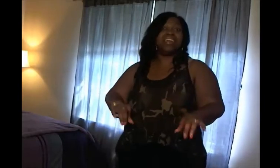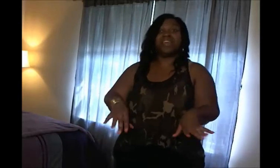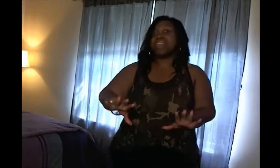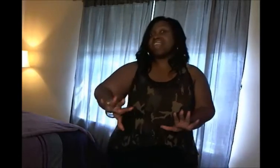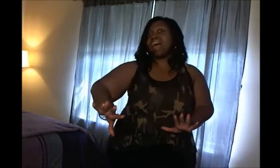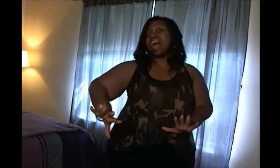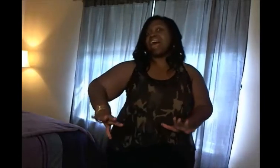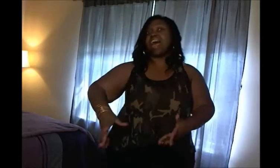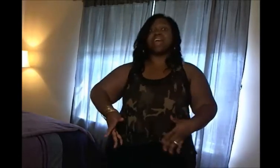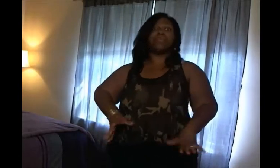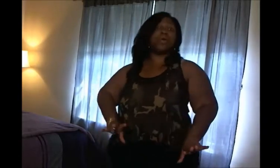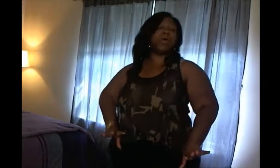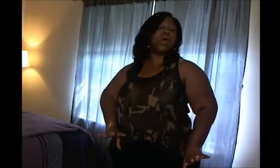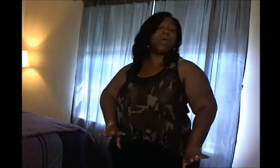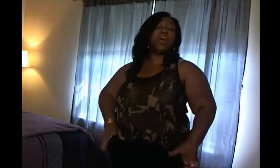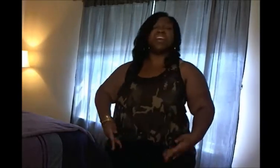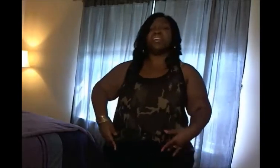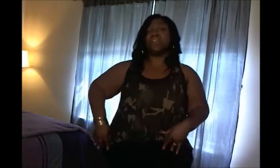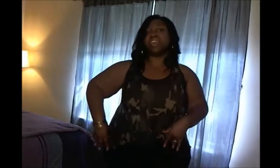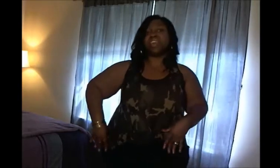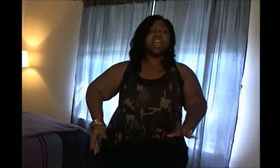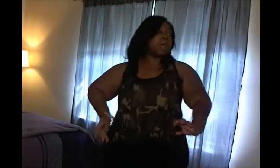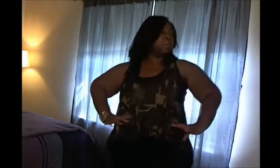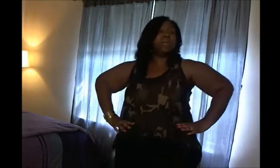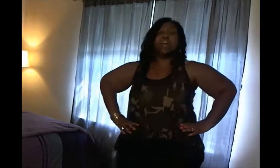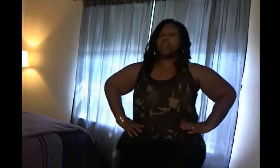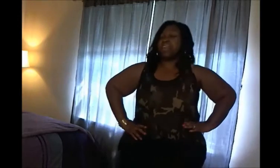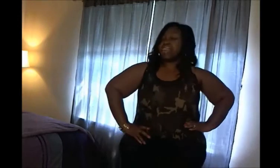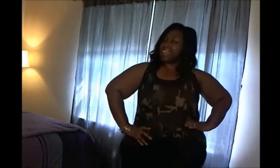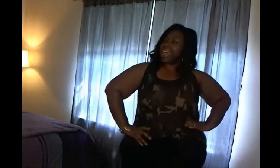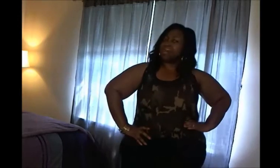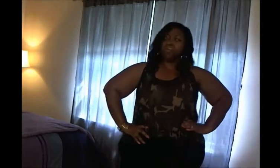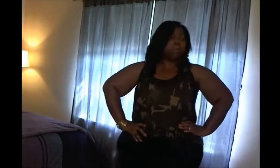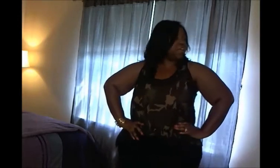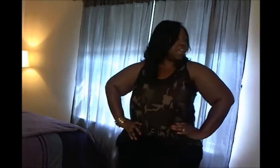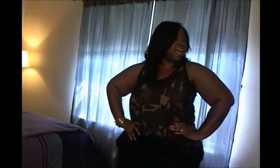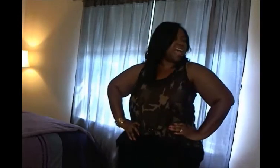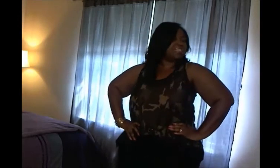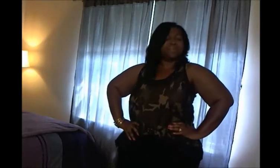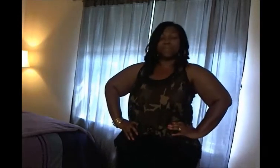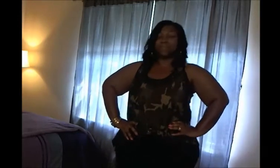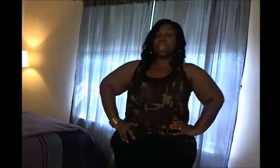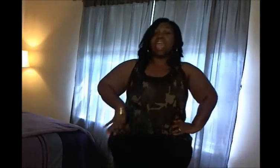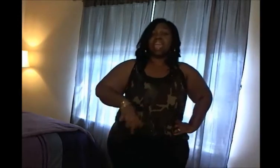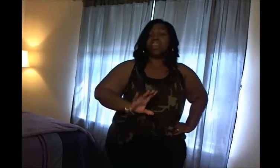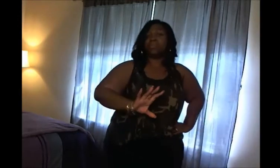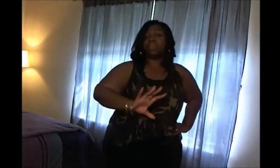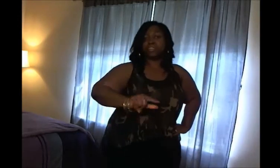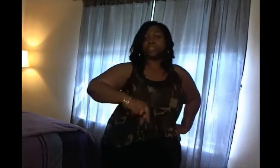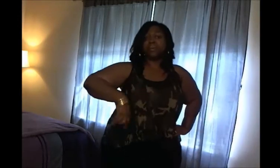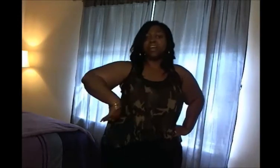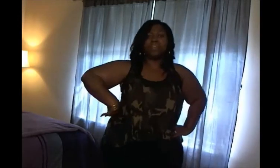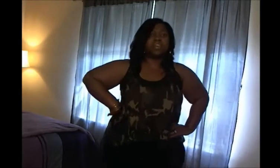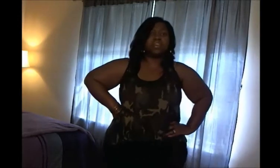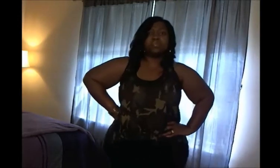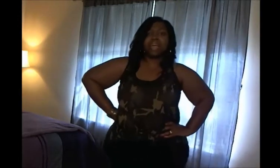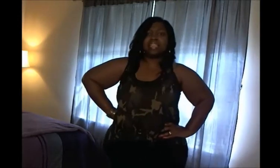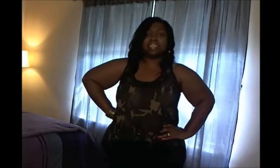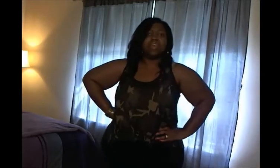We're not perfect, but we got what we got. And we'll do our very best.